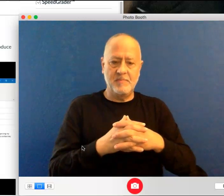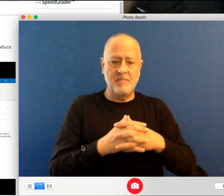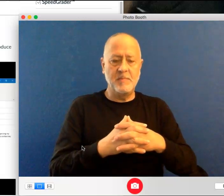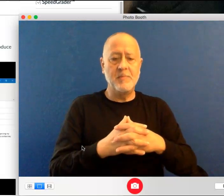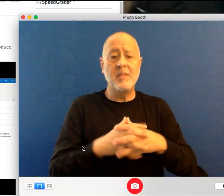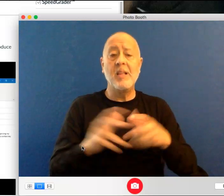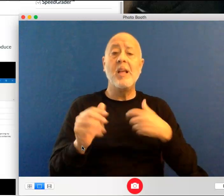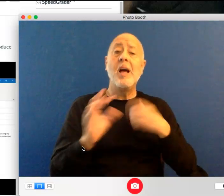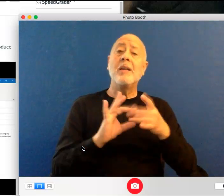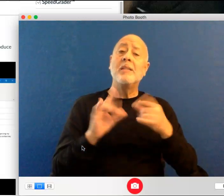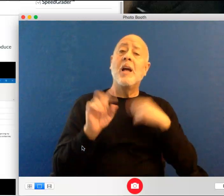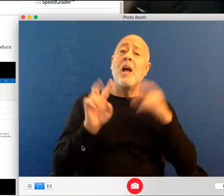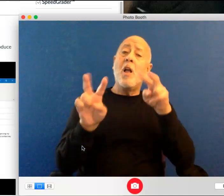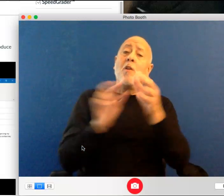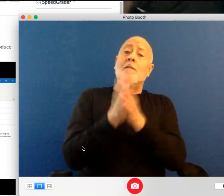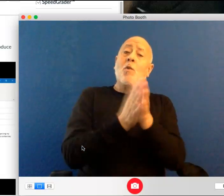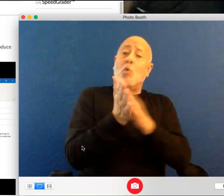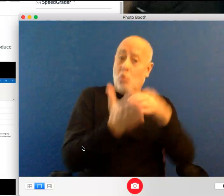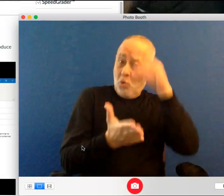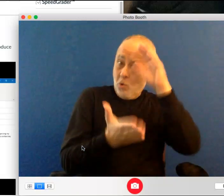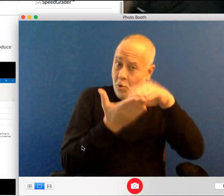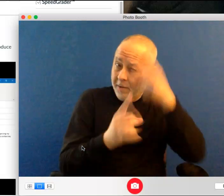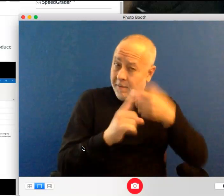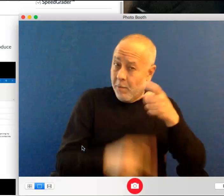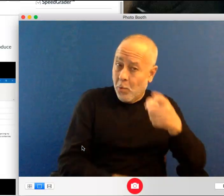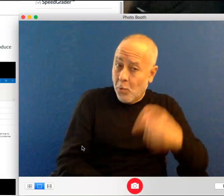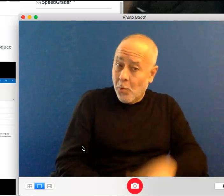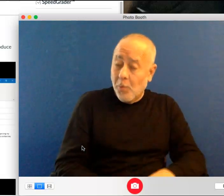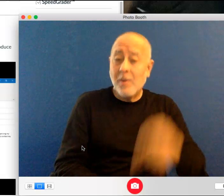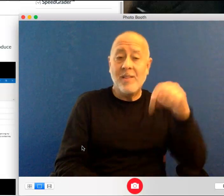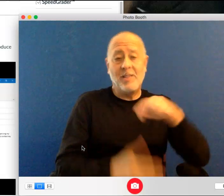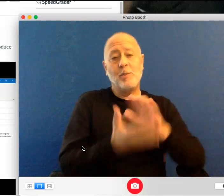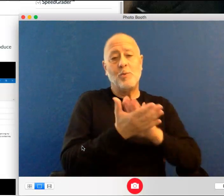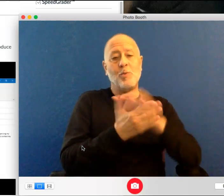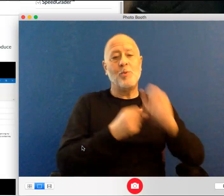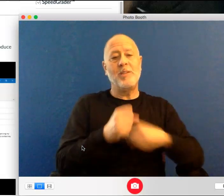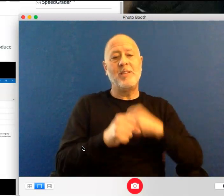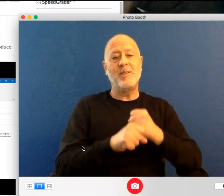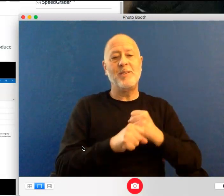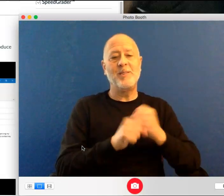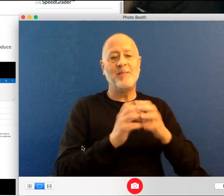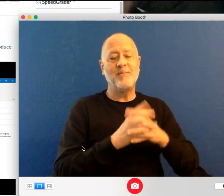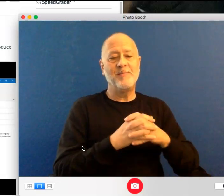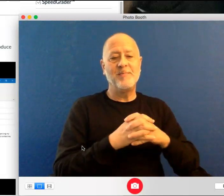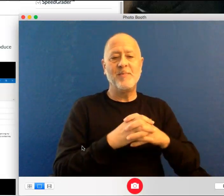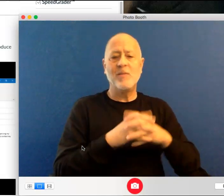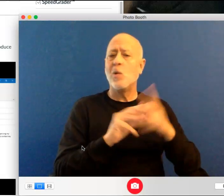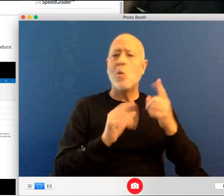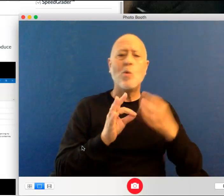So I can say, I look forward to learning from you this school year. Just one simple